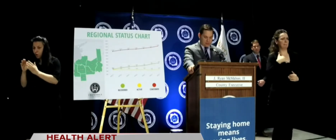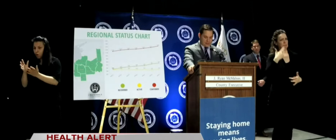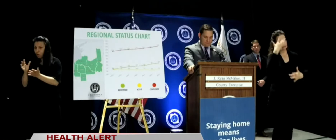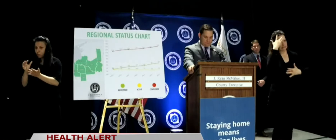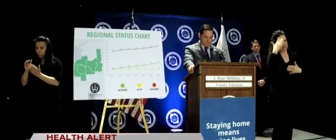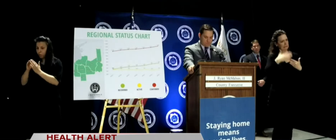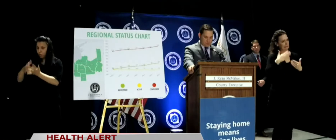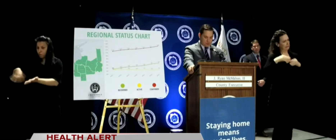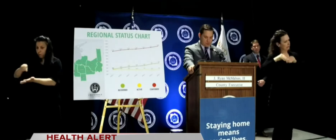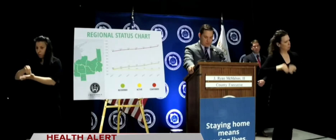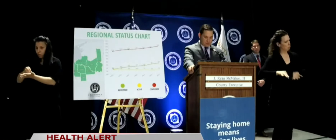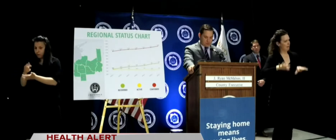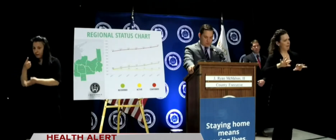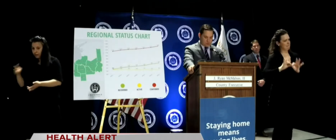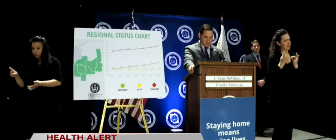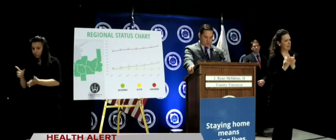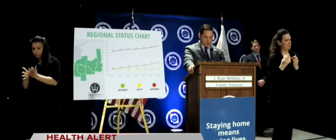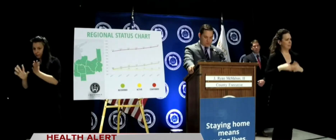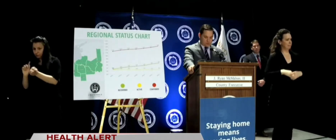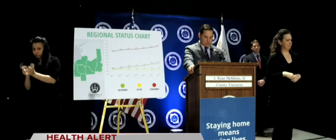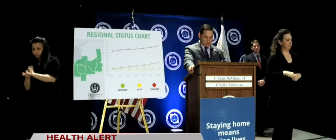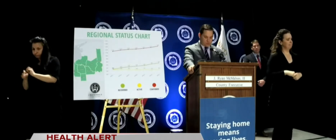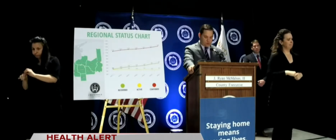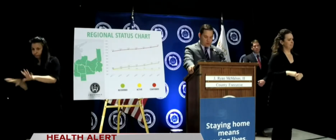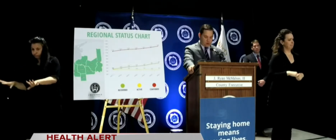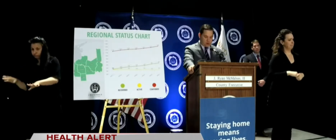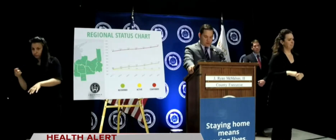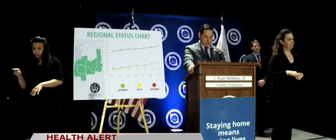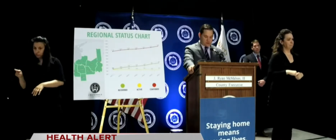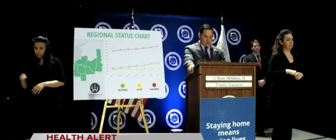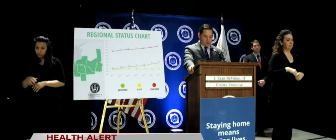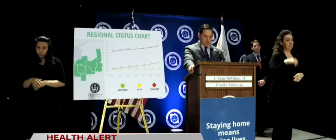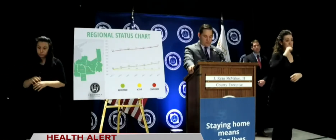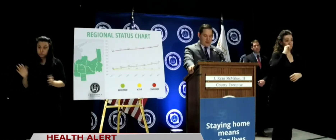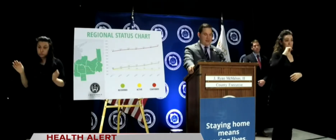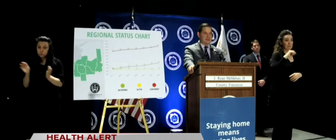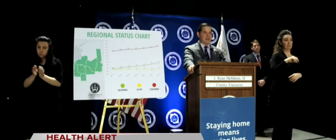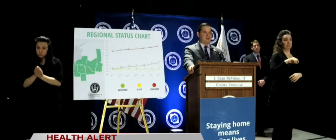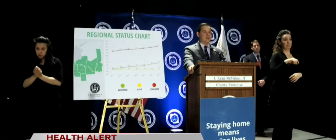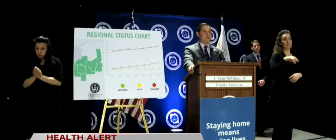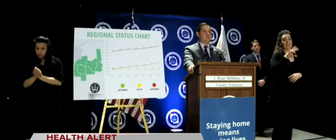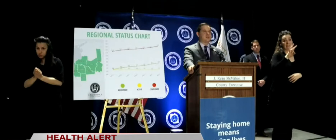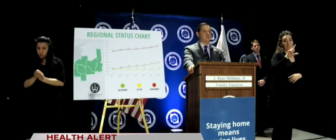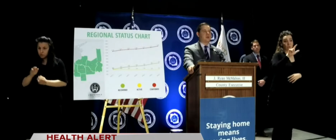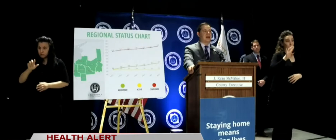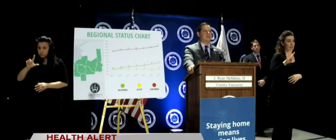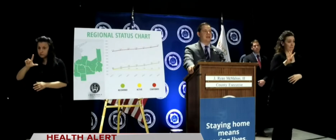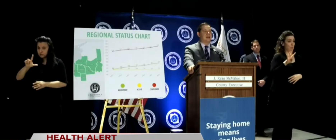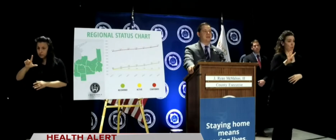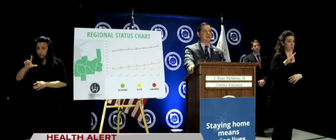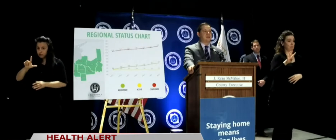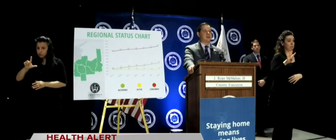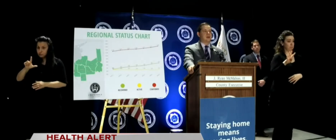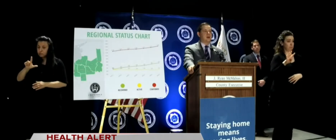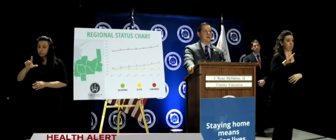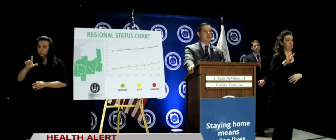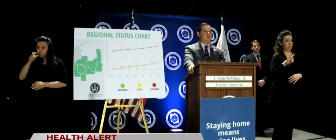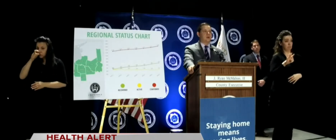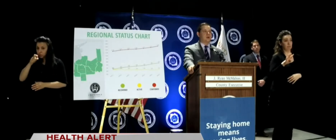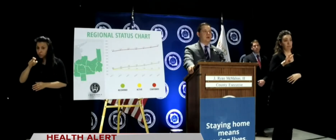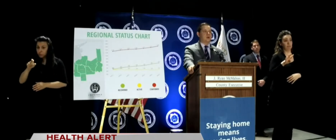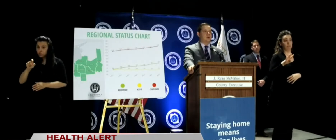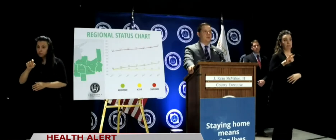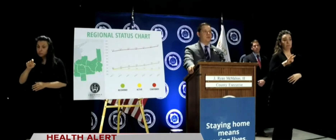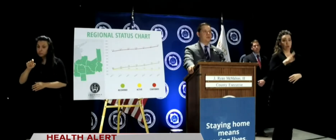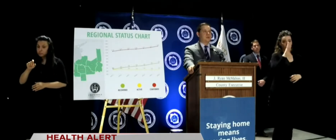700 and what do we have, 724? The 724, 97 cases were contacts. They